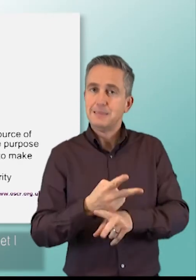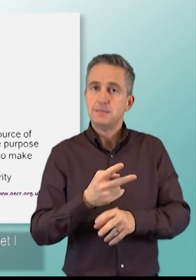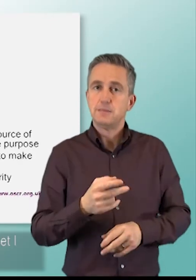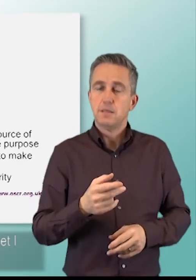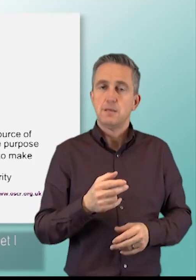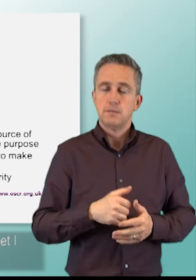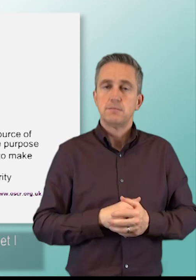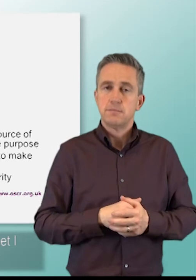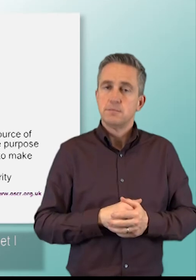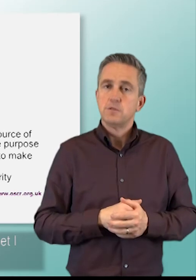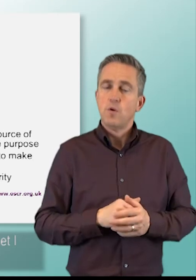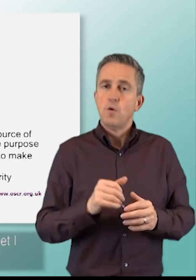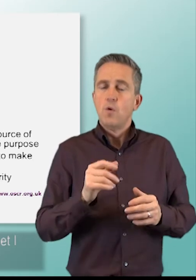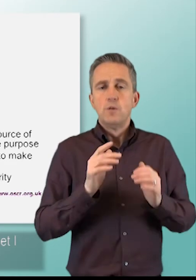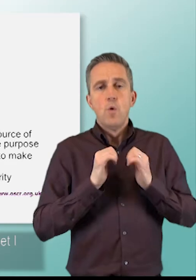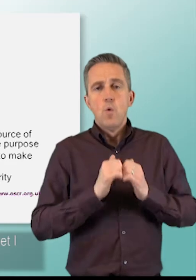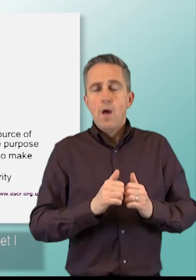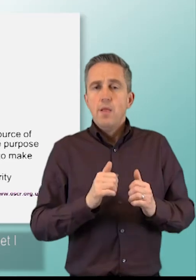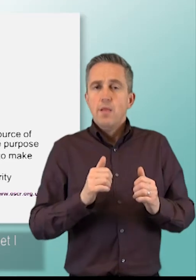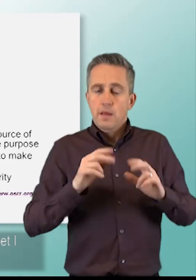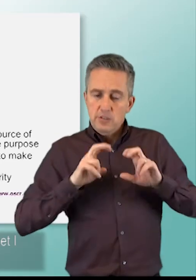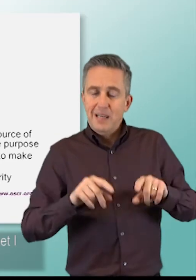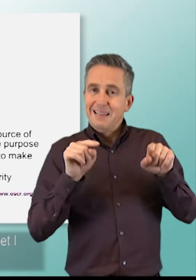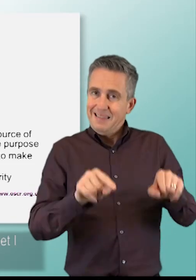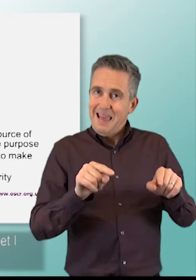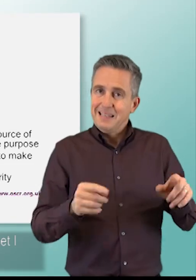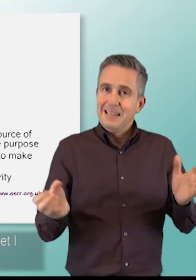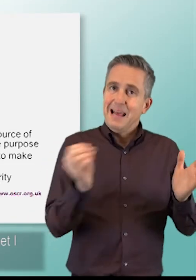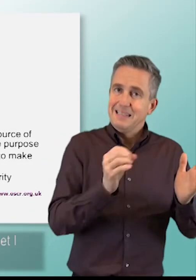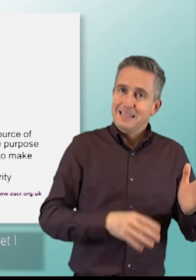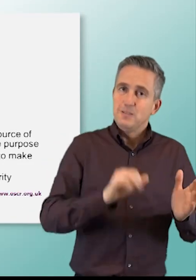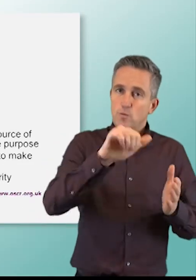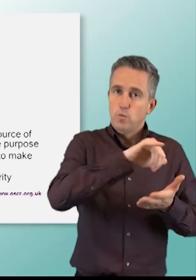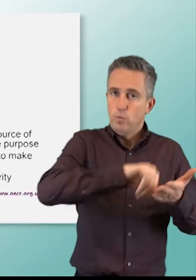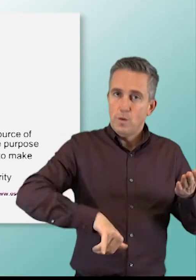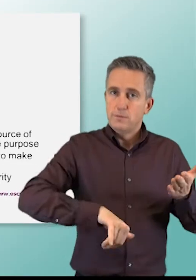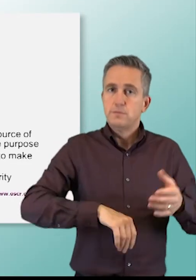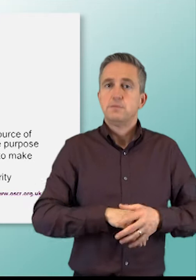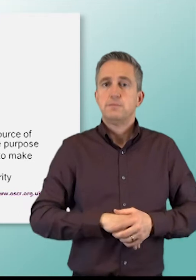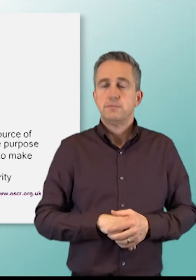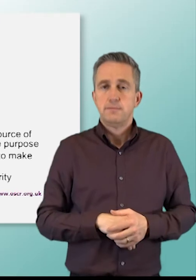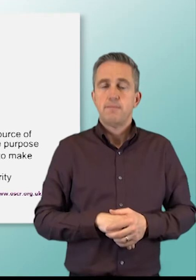about what you do and how you do it. And that's a really good asset, I would say, in your governance toolkit.